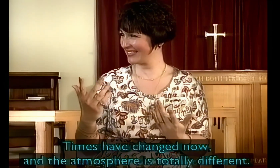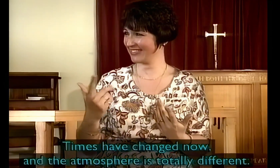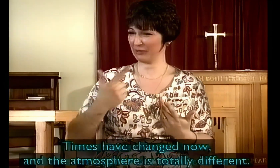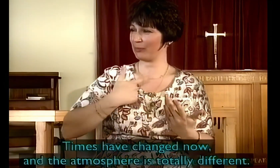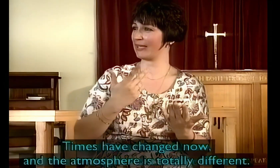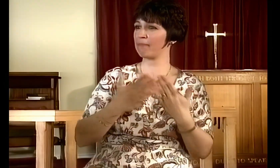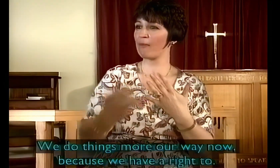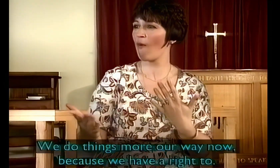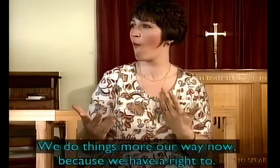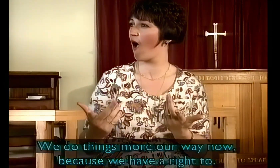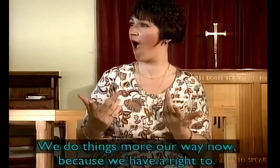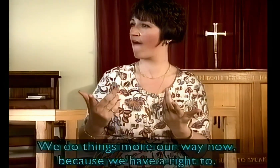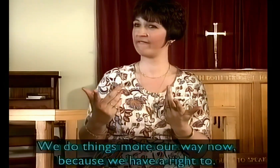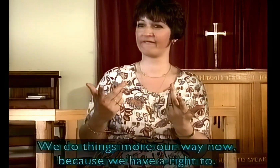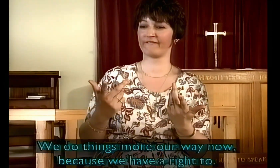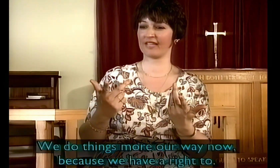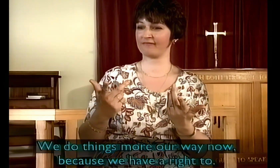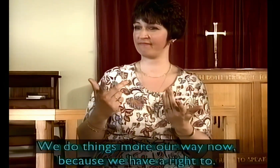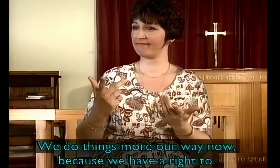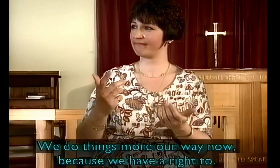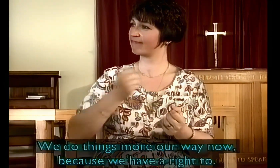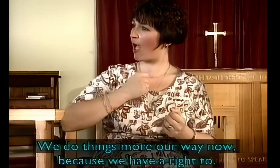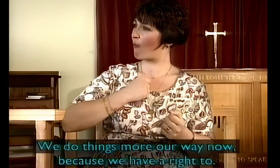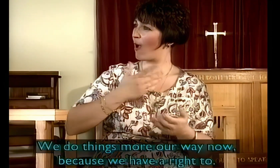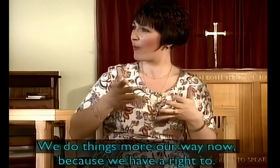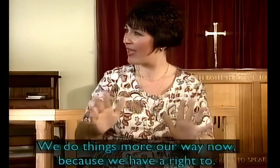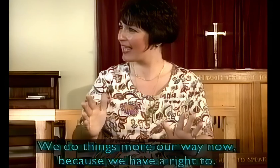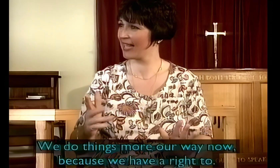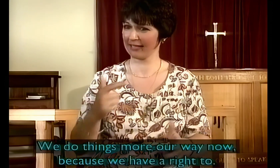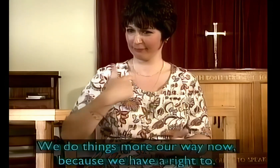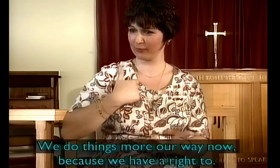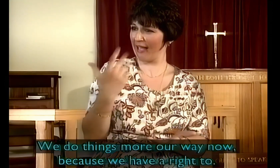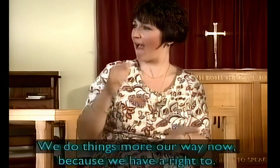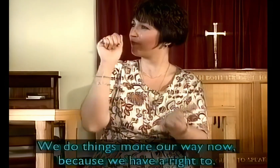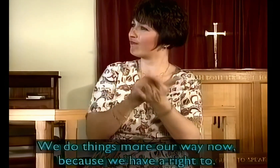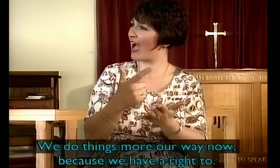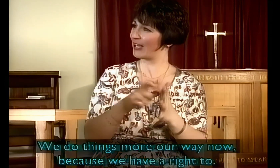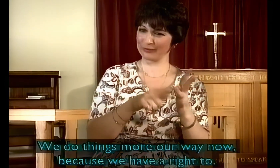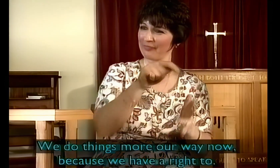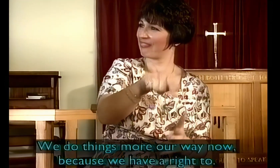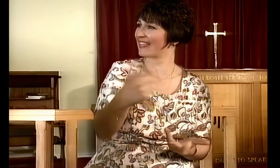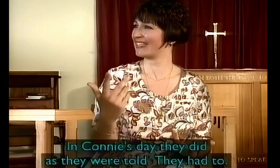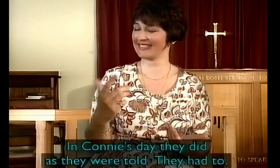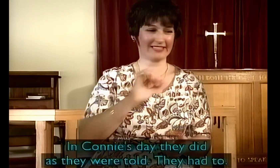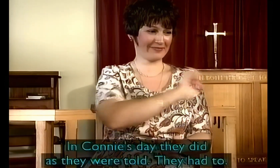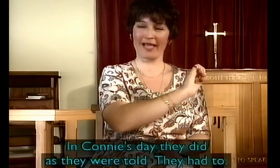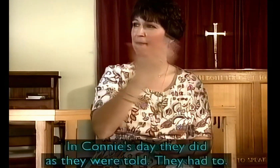different. We do things more our own way now because we have a right to. I mean, in Connie's